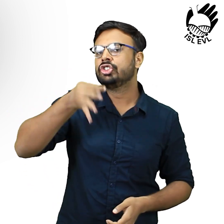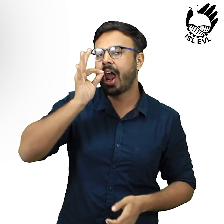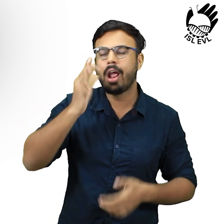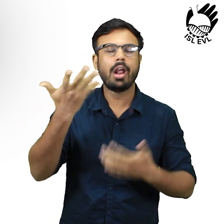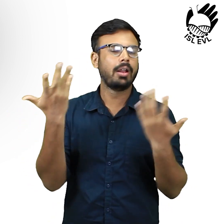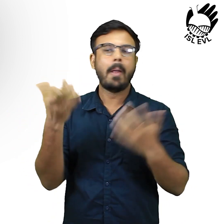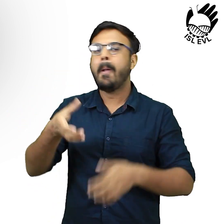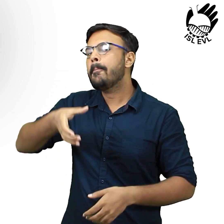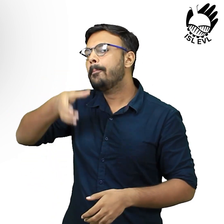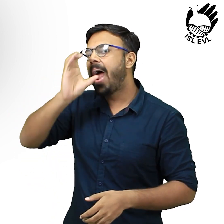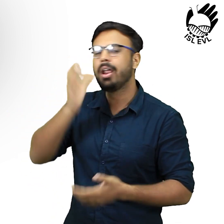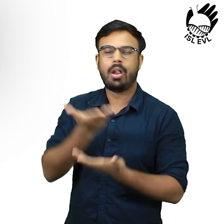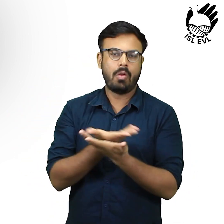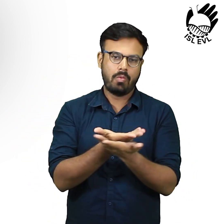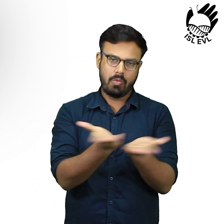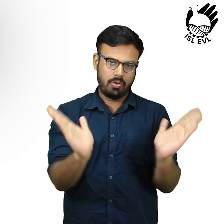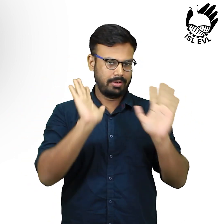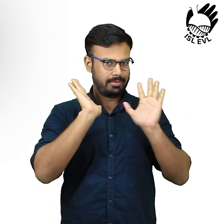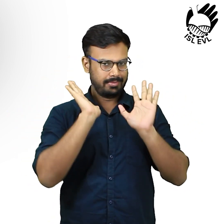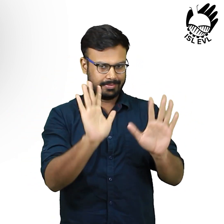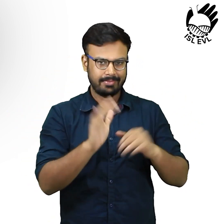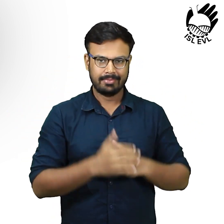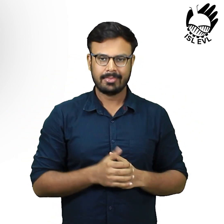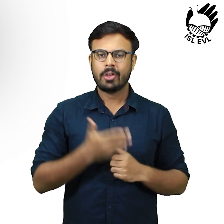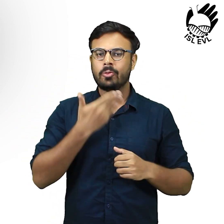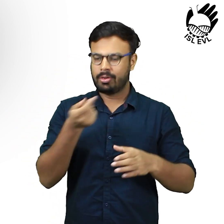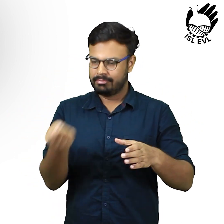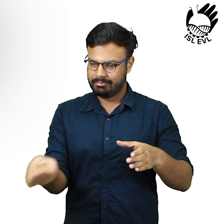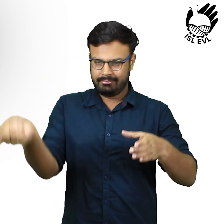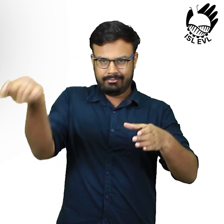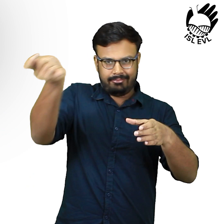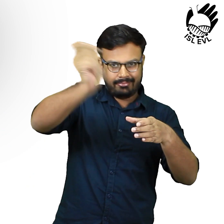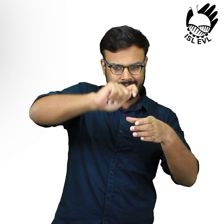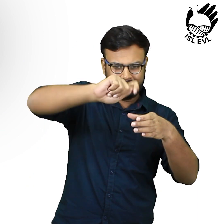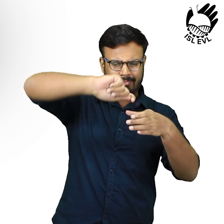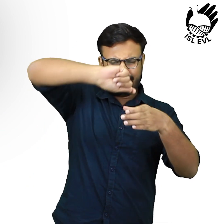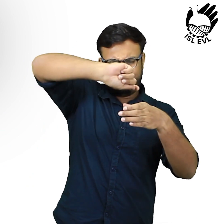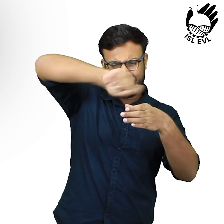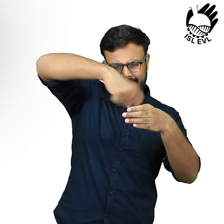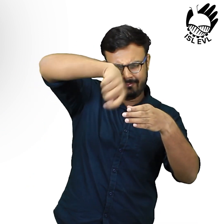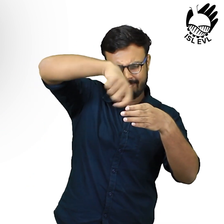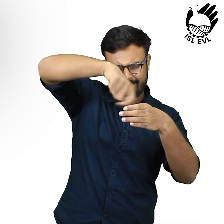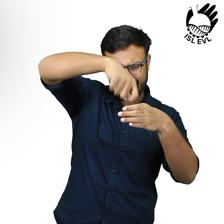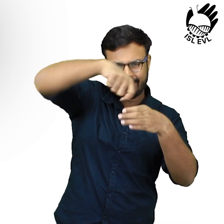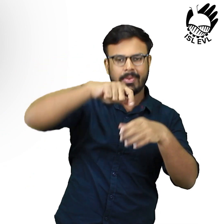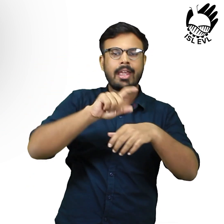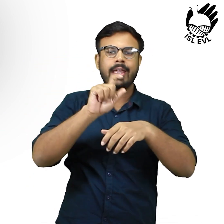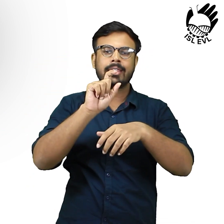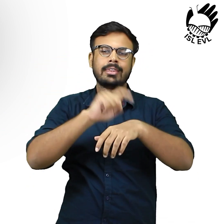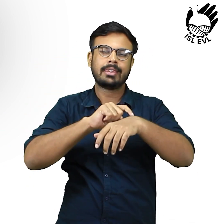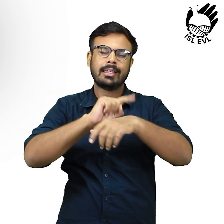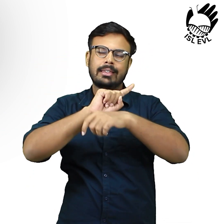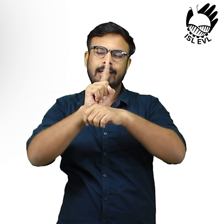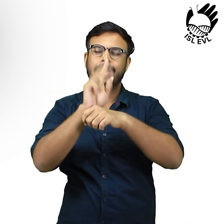However, there is a limit to how much sugar can be mixed into a glass of water. When we mix the sugar, where does it